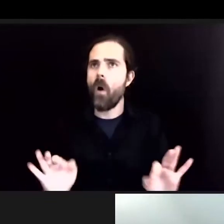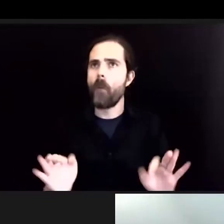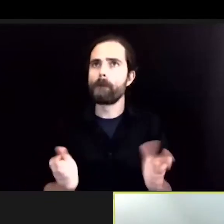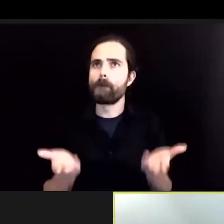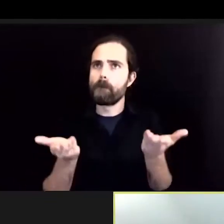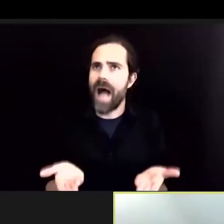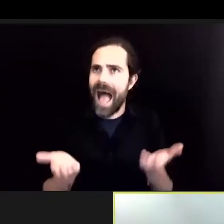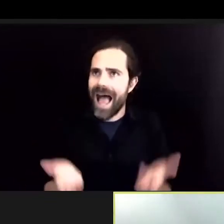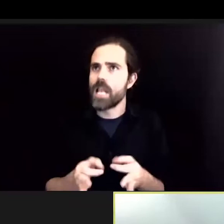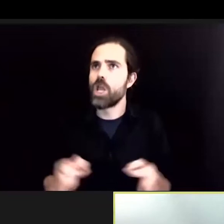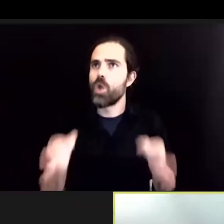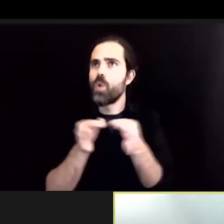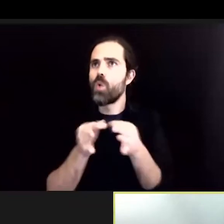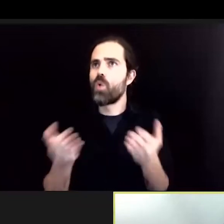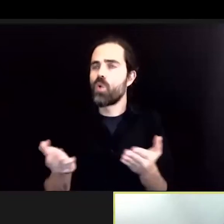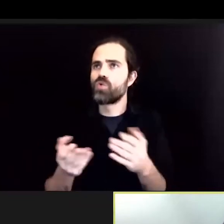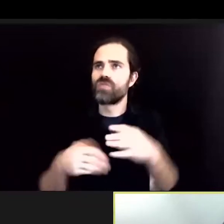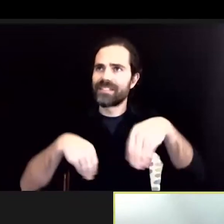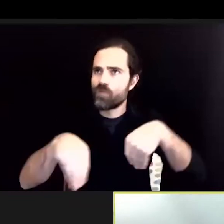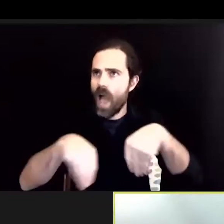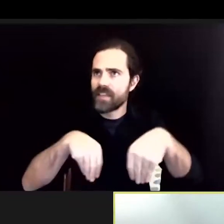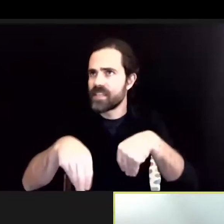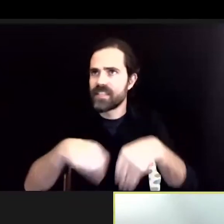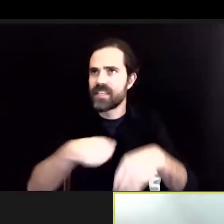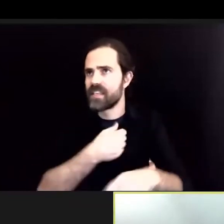Thank you very much, and good morning, everyone.